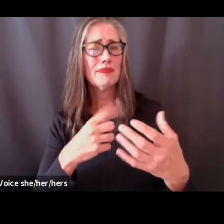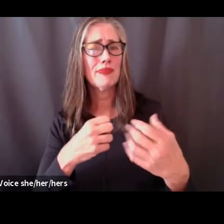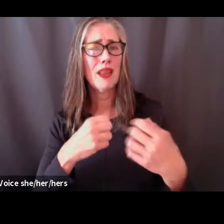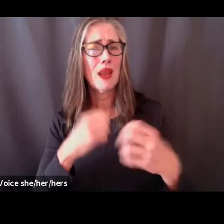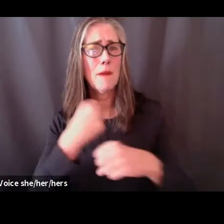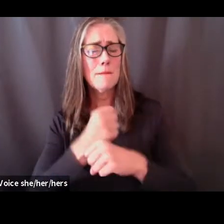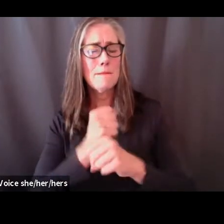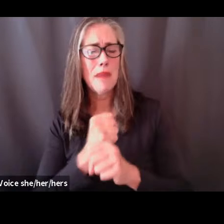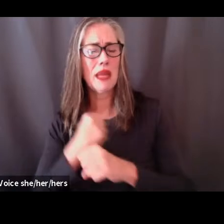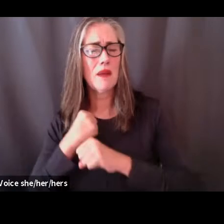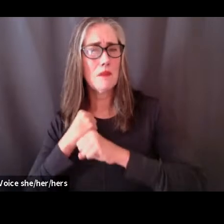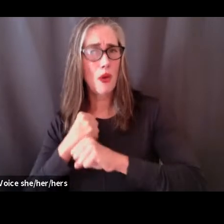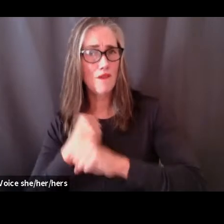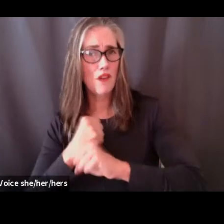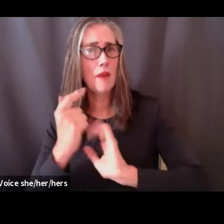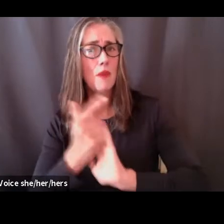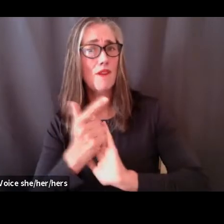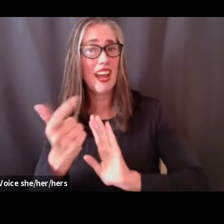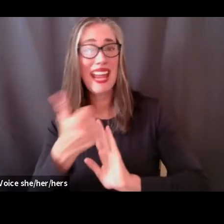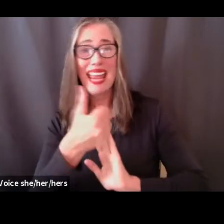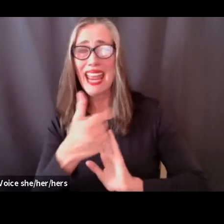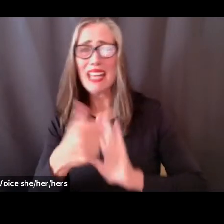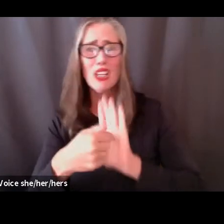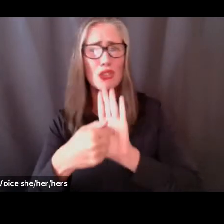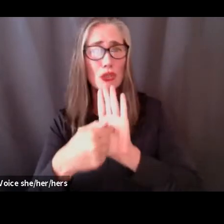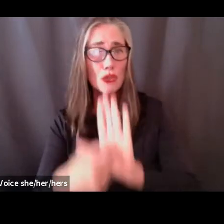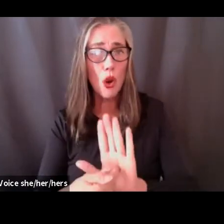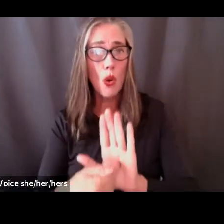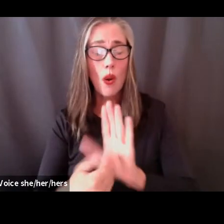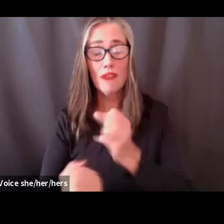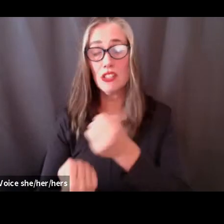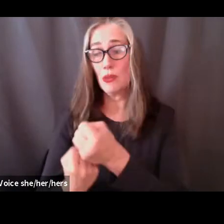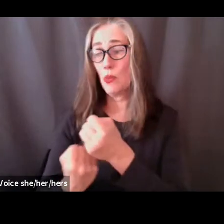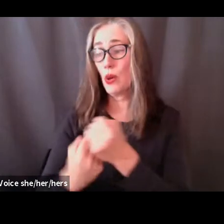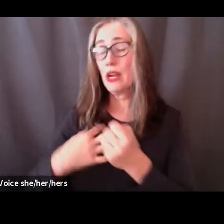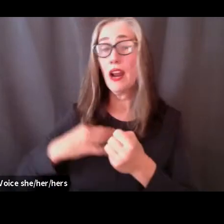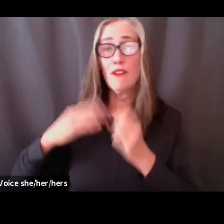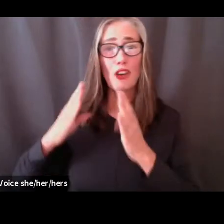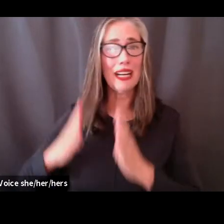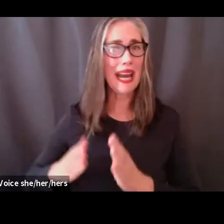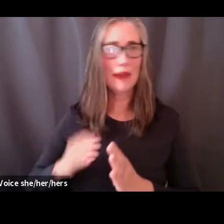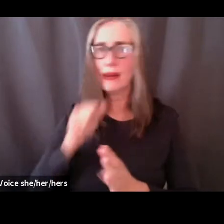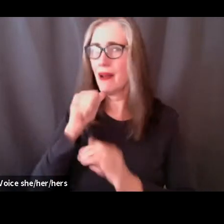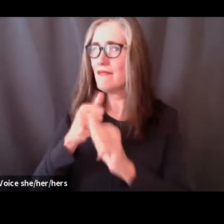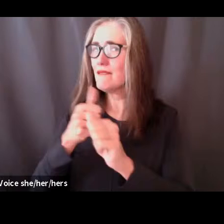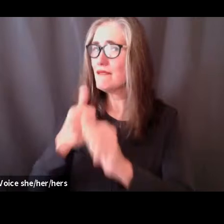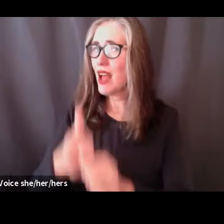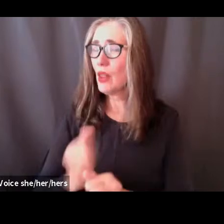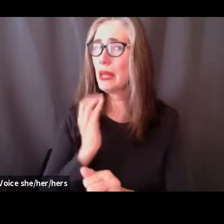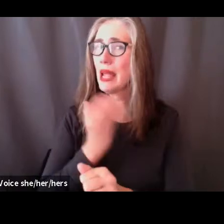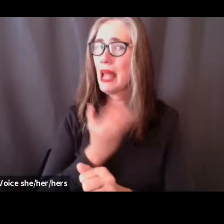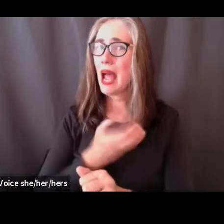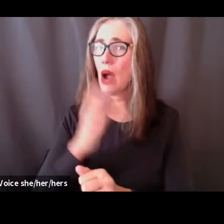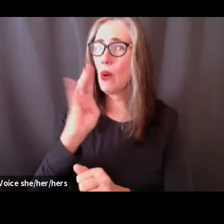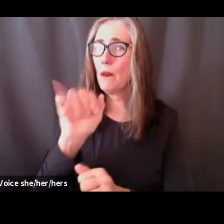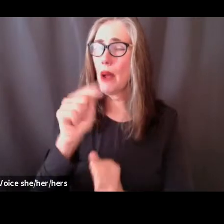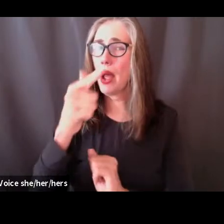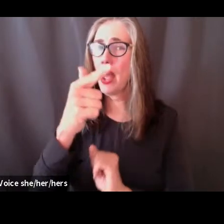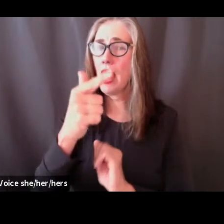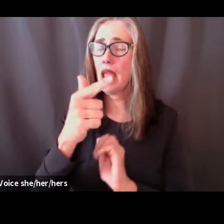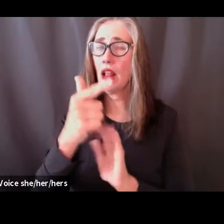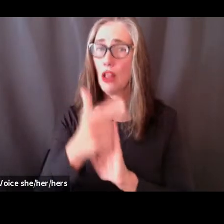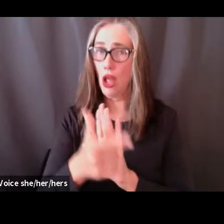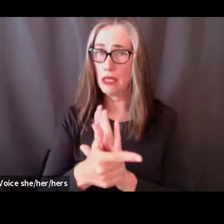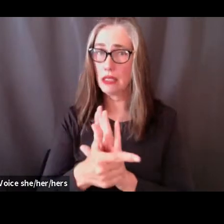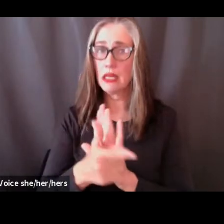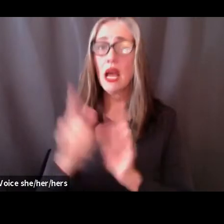its prohibitions on any show of support for any candidate not in accordance with the bylaws. And then until compliance